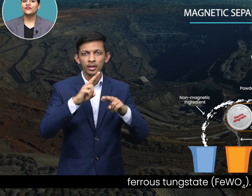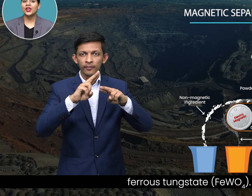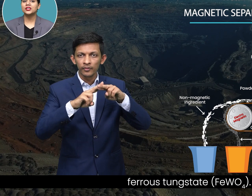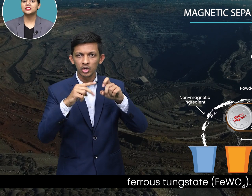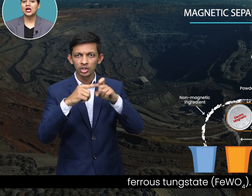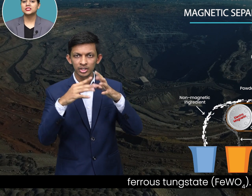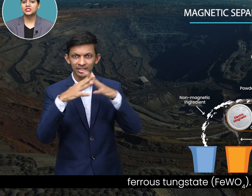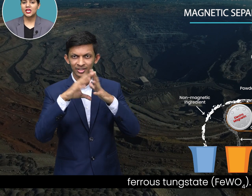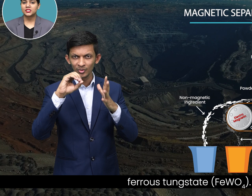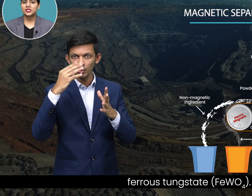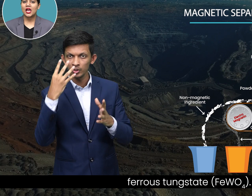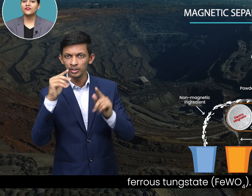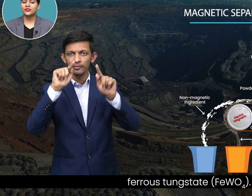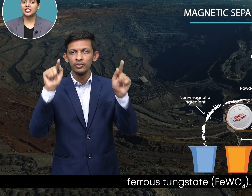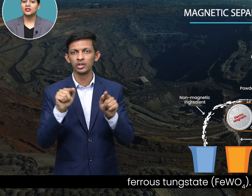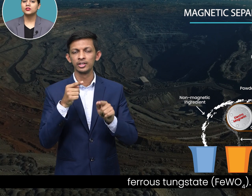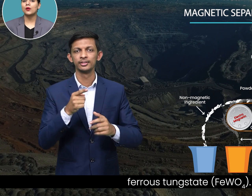ingredient ferrous tungstate